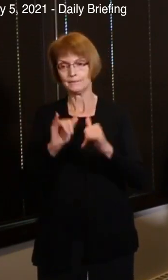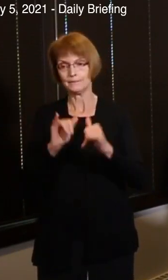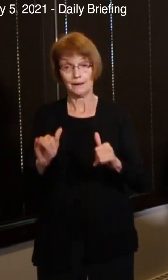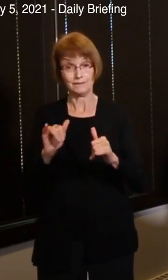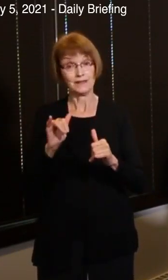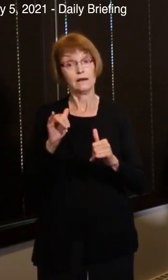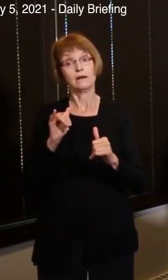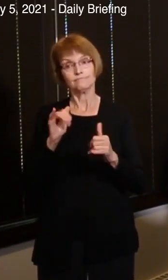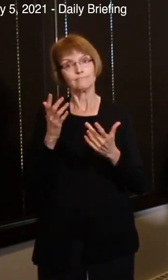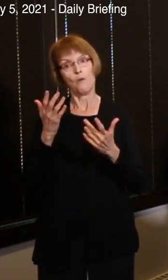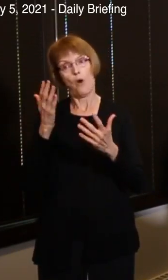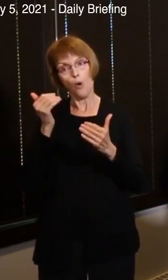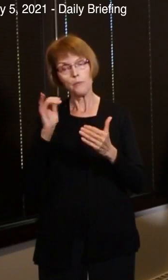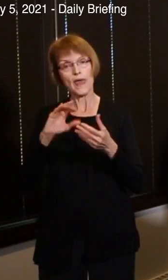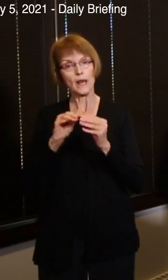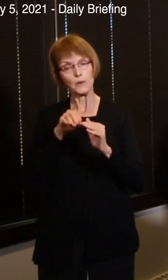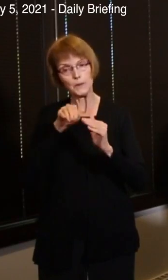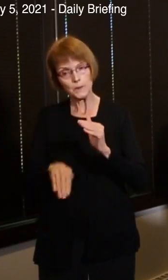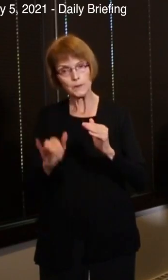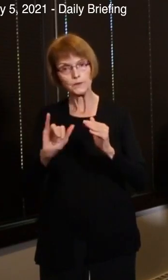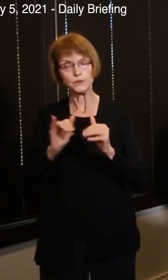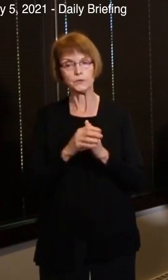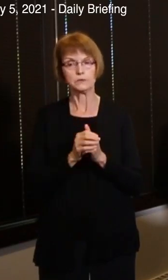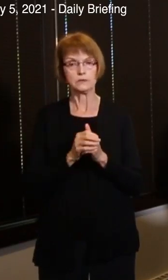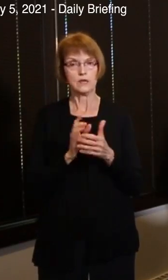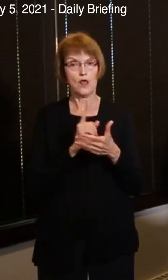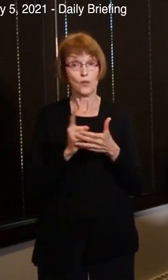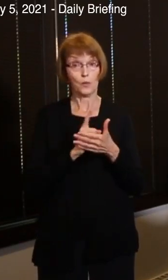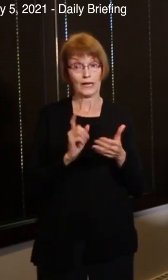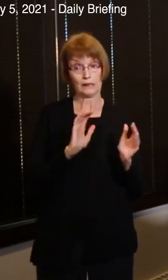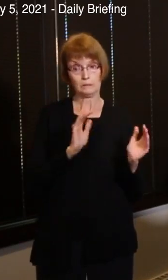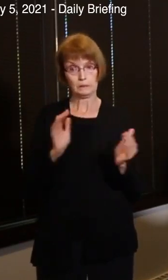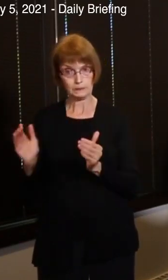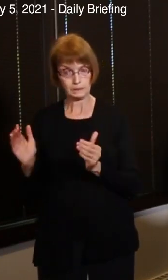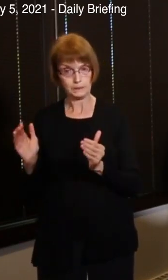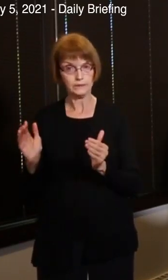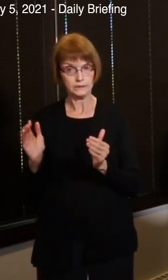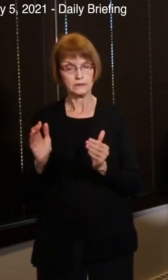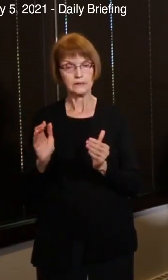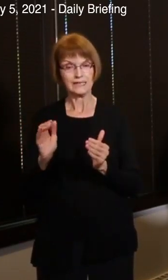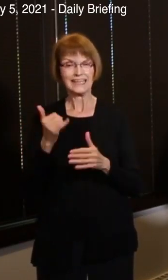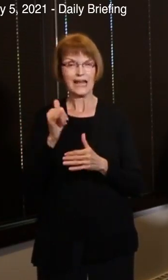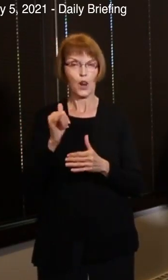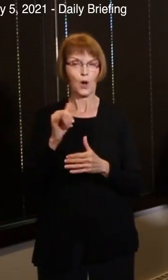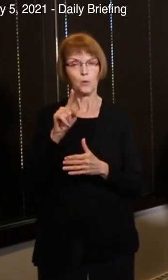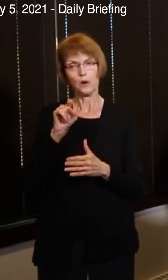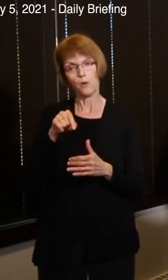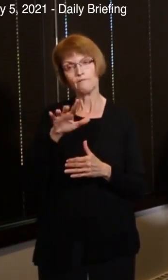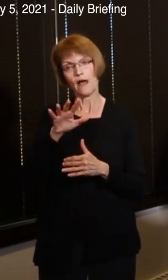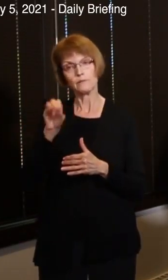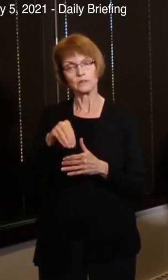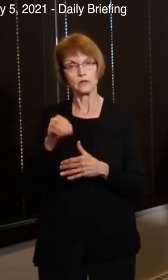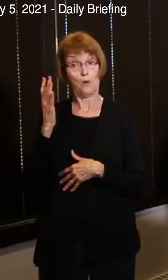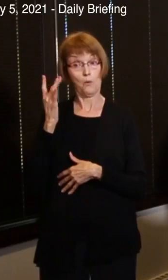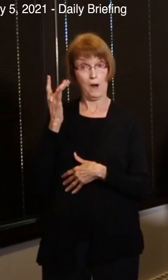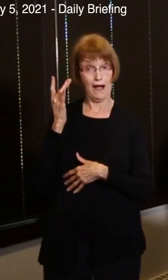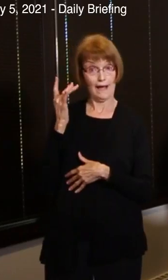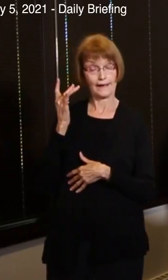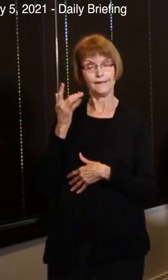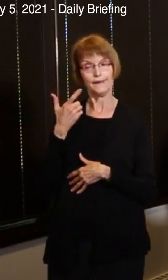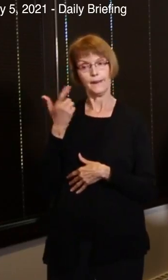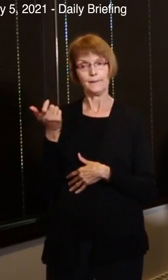well. And our weekly change is in the yellow area around 1.5%, and that's due to some